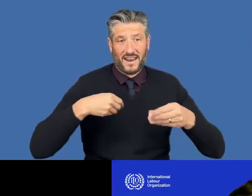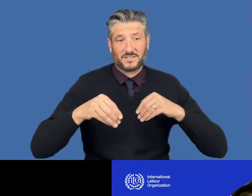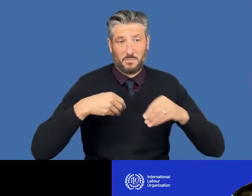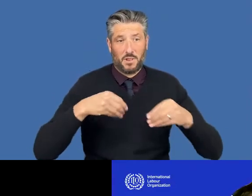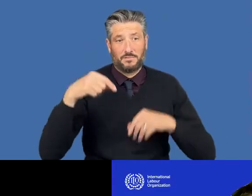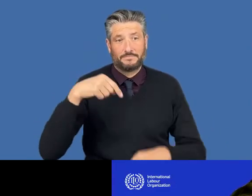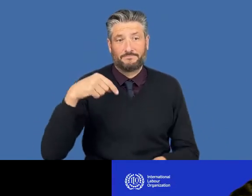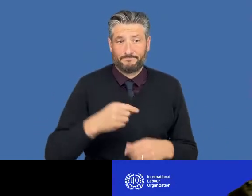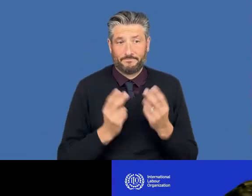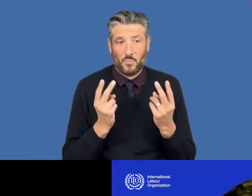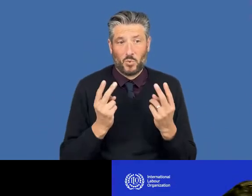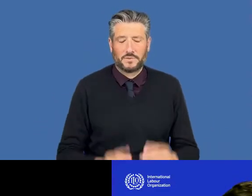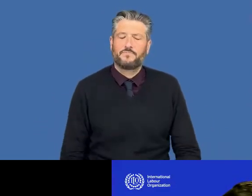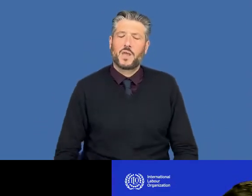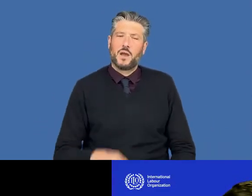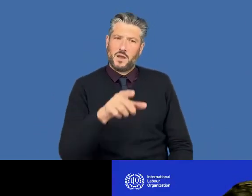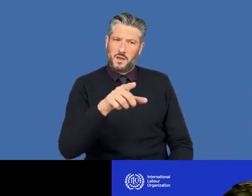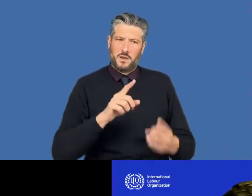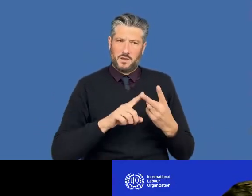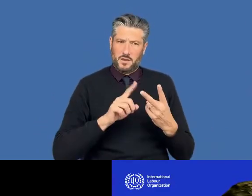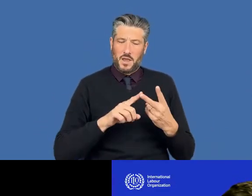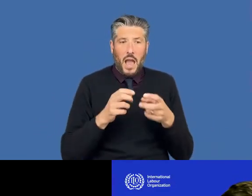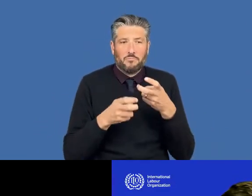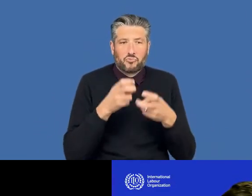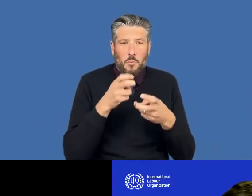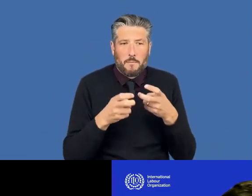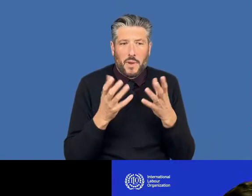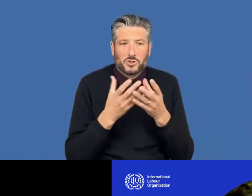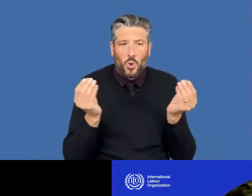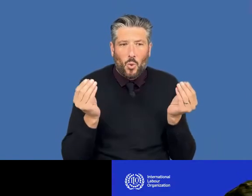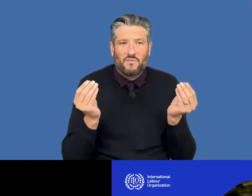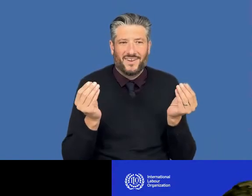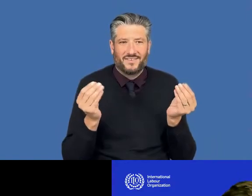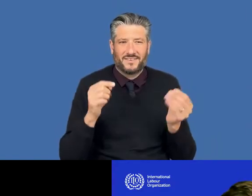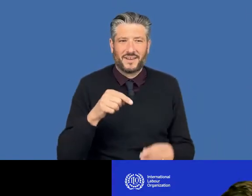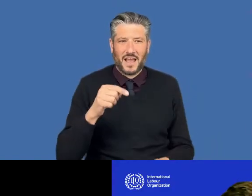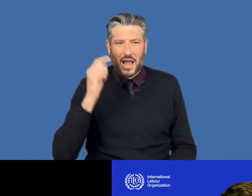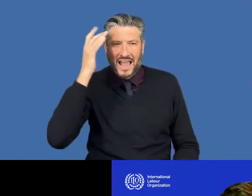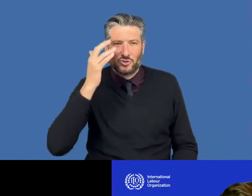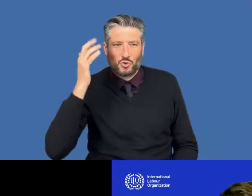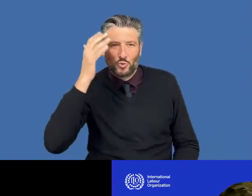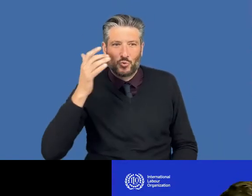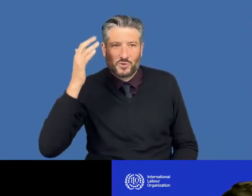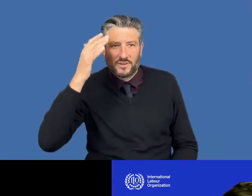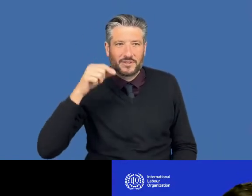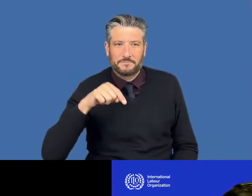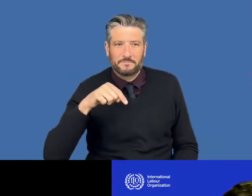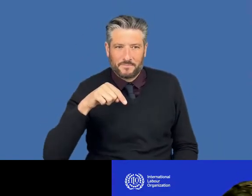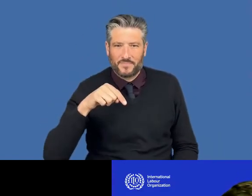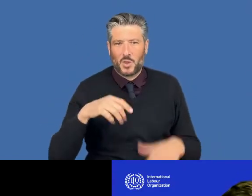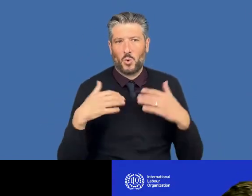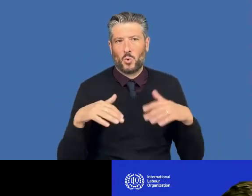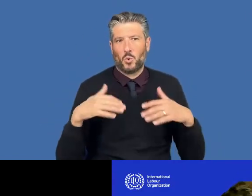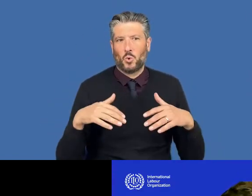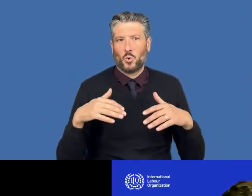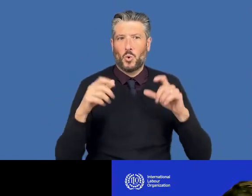this problem solving attitude and this diversity of approaches, ideas is such an asset to a company, and the group